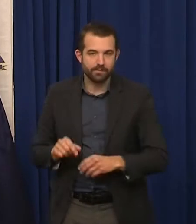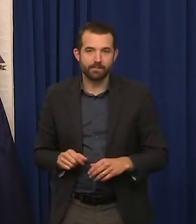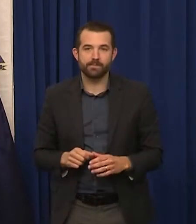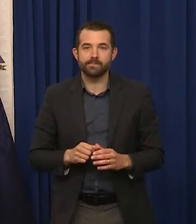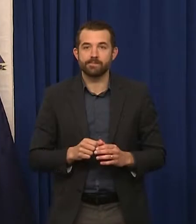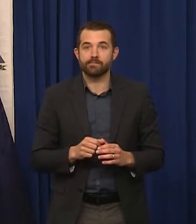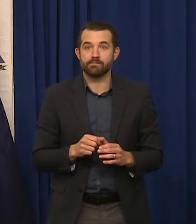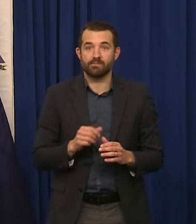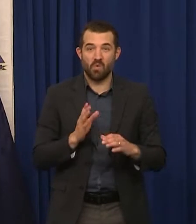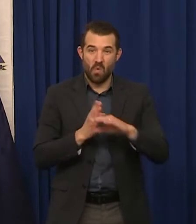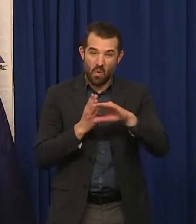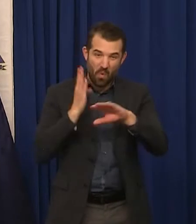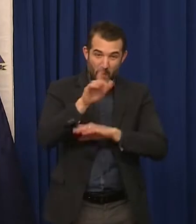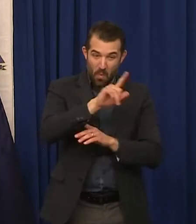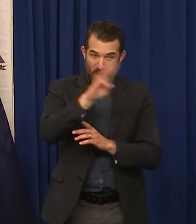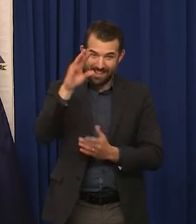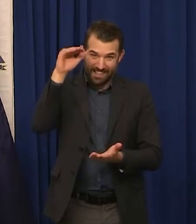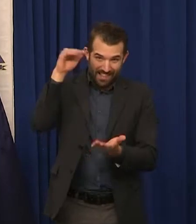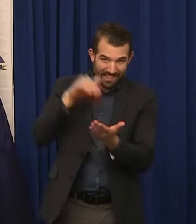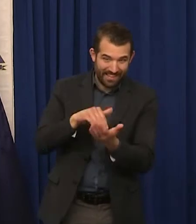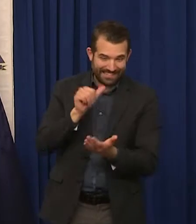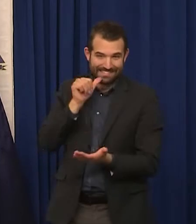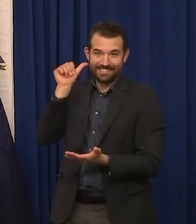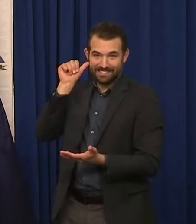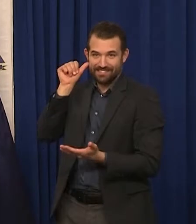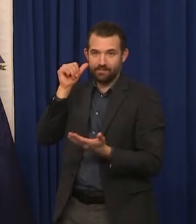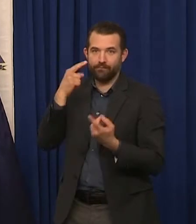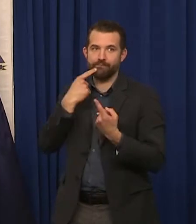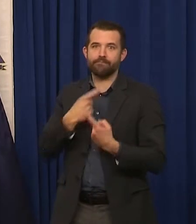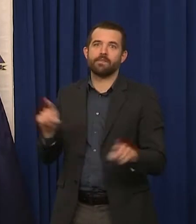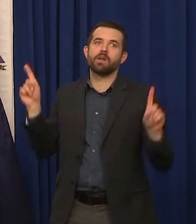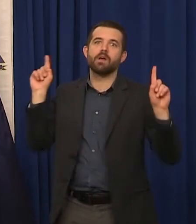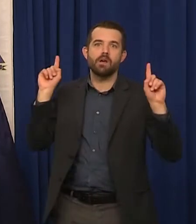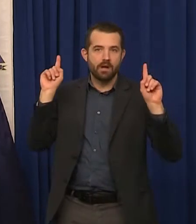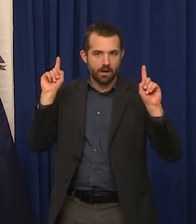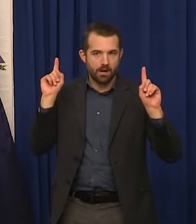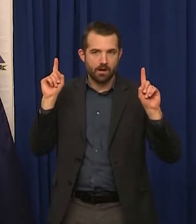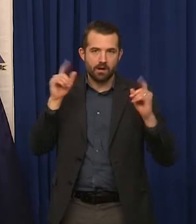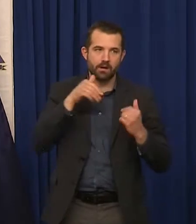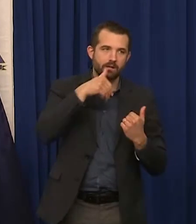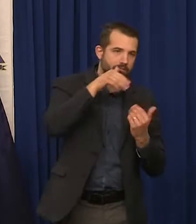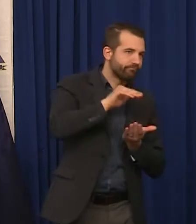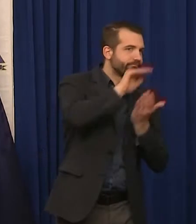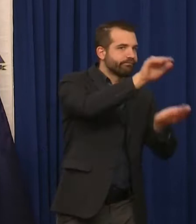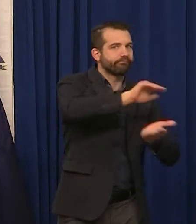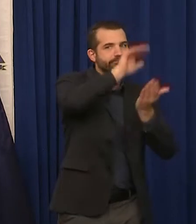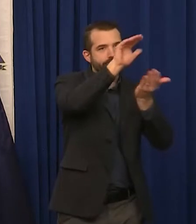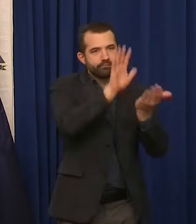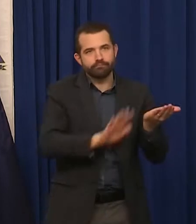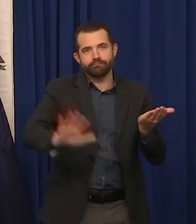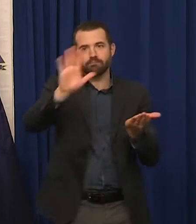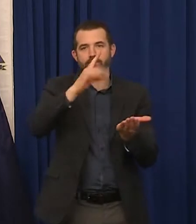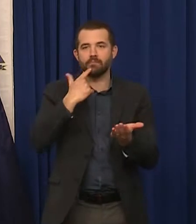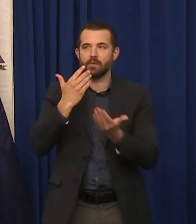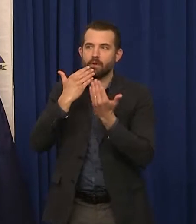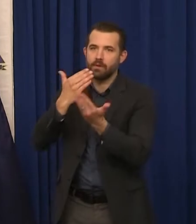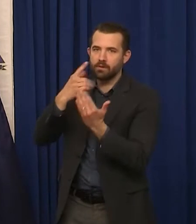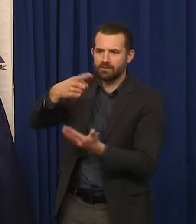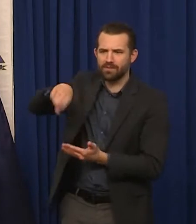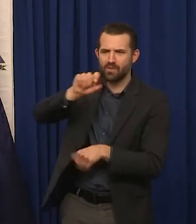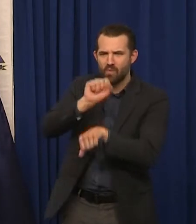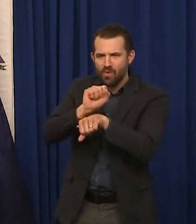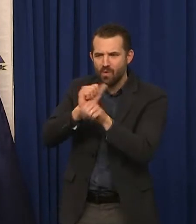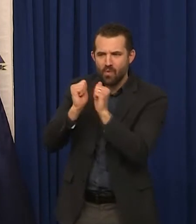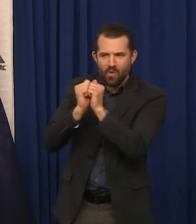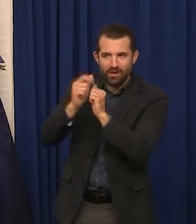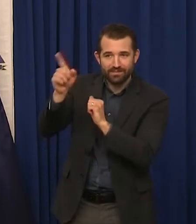PPE delivered just yesterday alone. And I'd like to take a second to thank our colleagues at the Department of Transportation, as